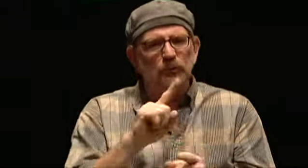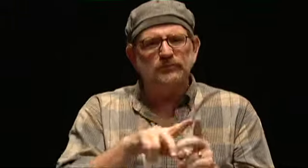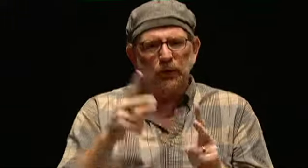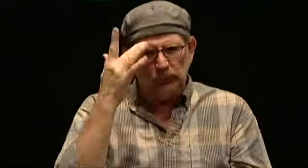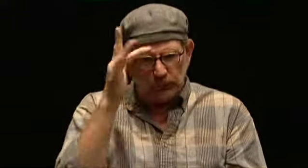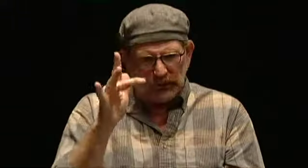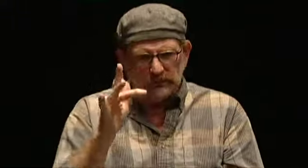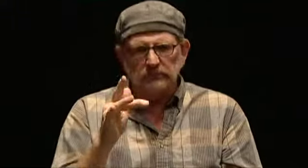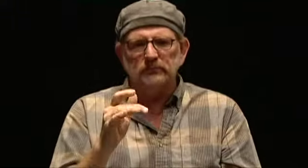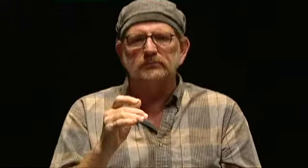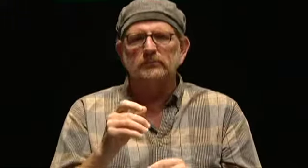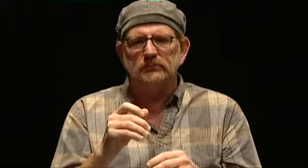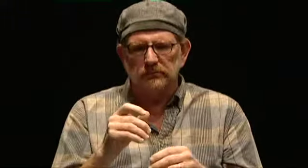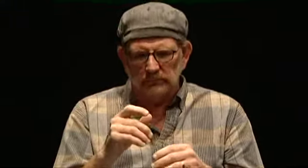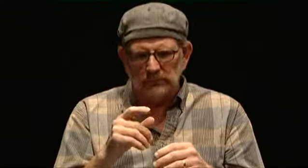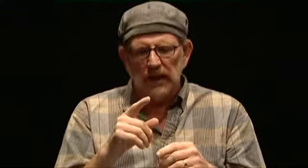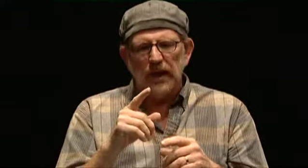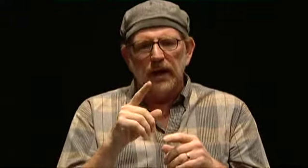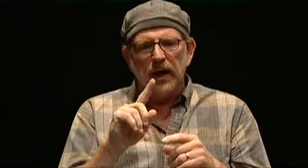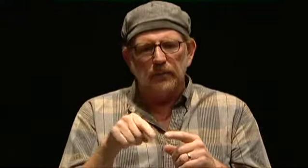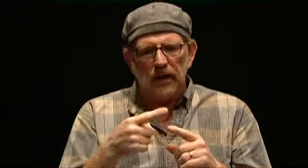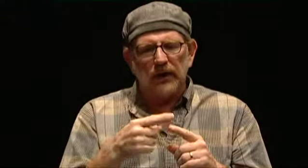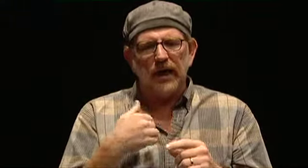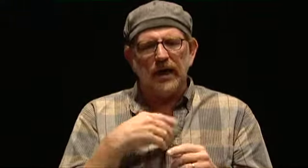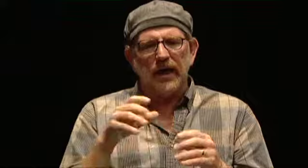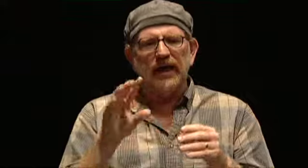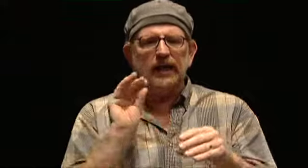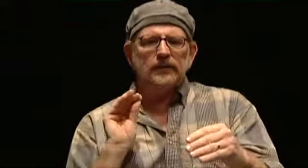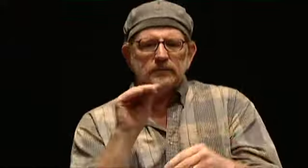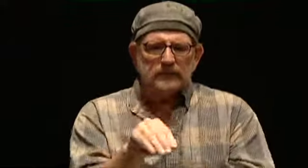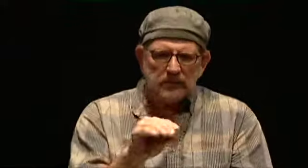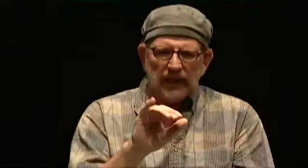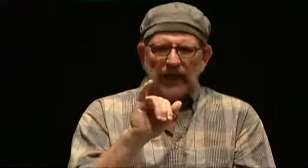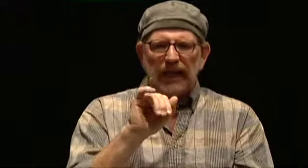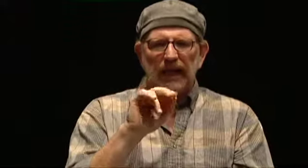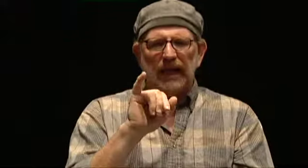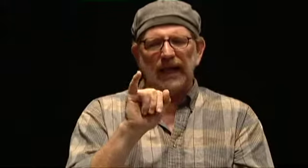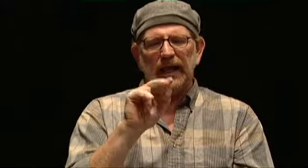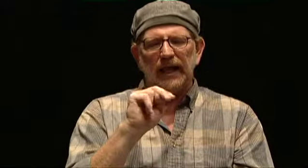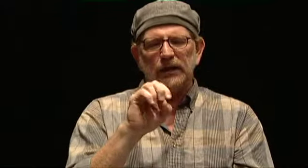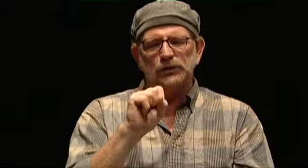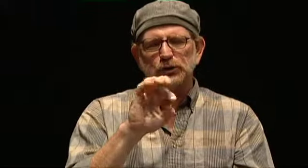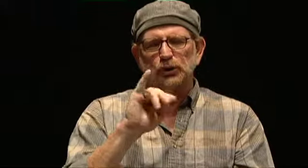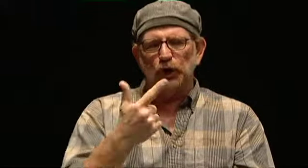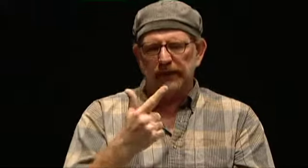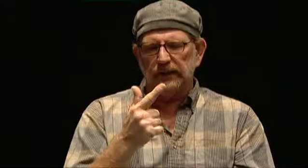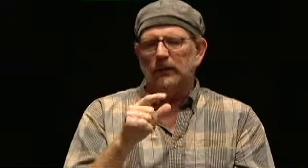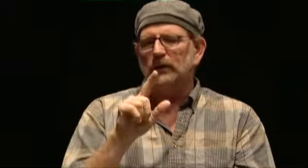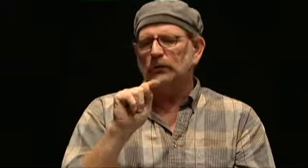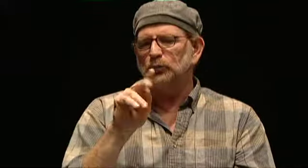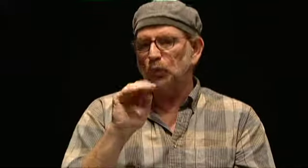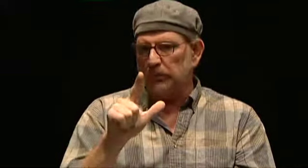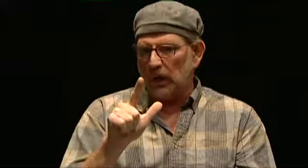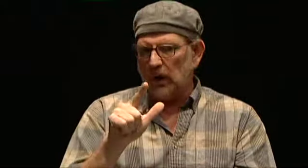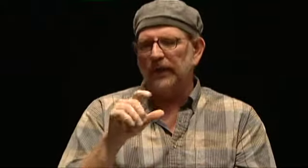But he was very brilliant. He was brilliant about inserting